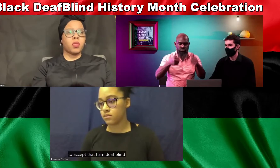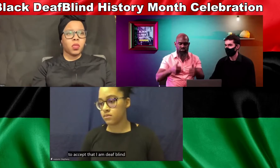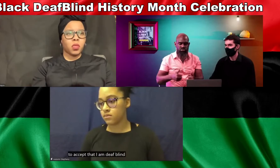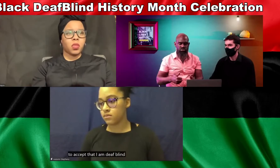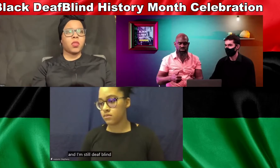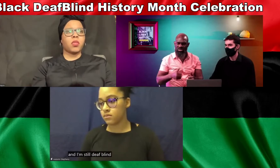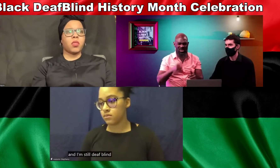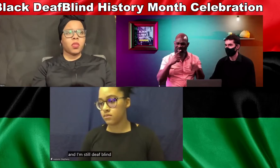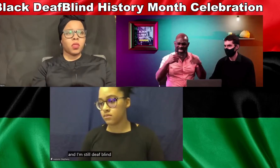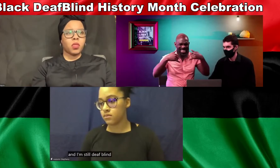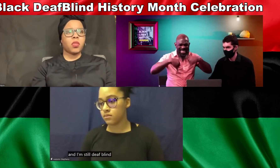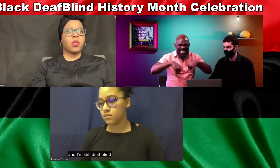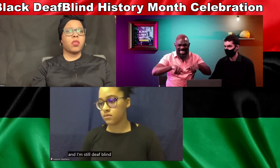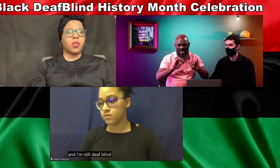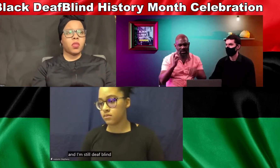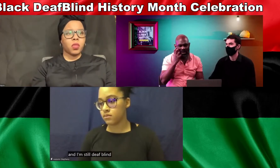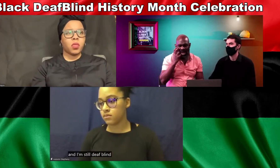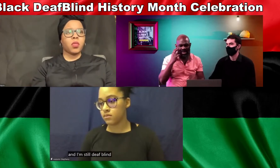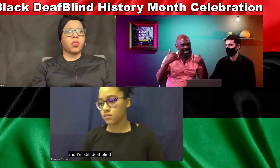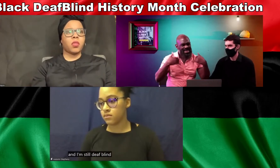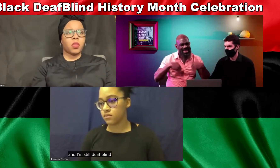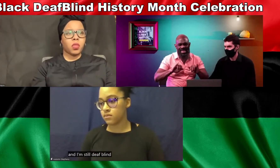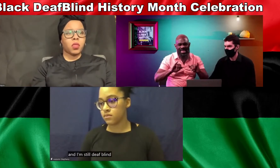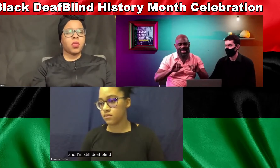regardless of the condition.